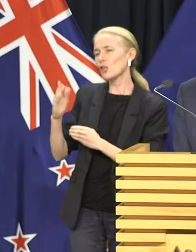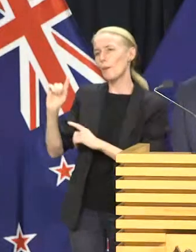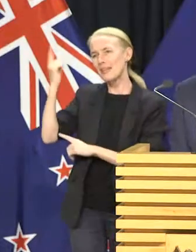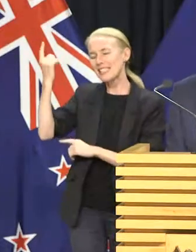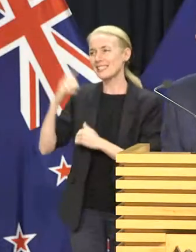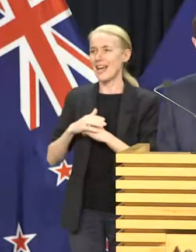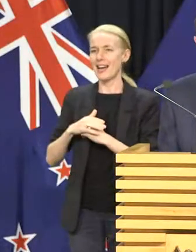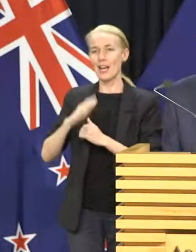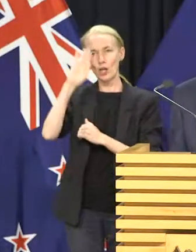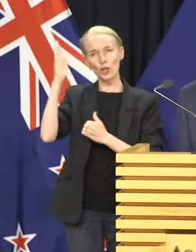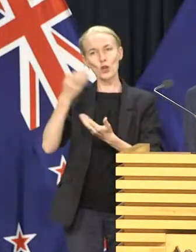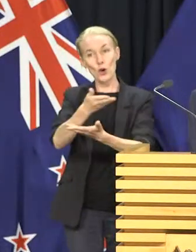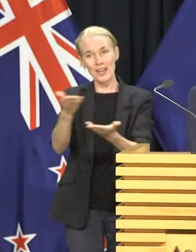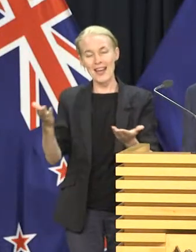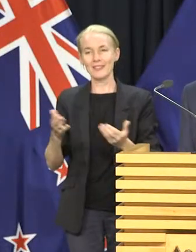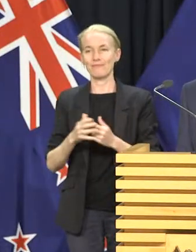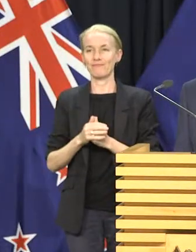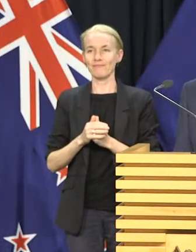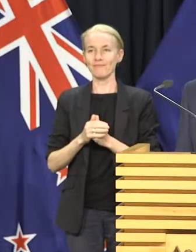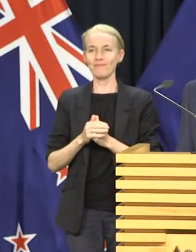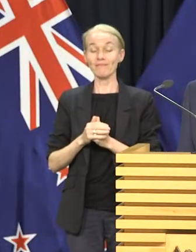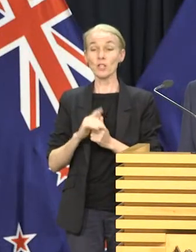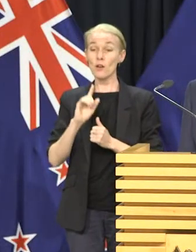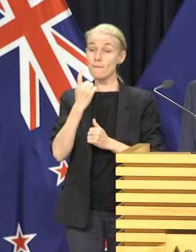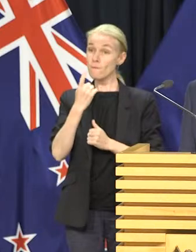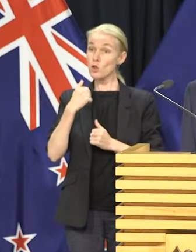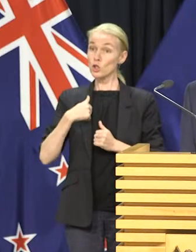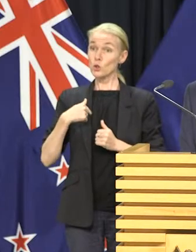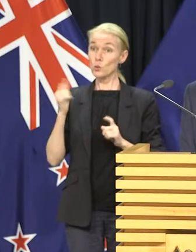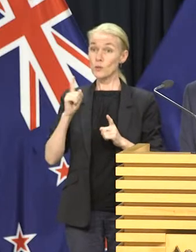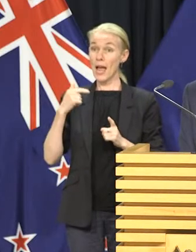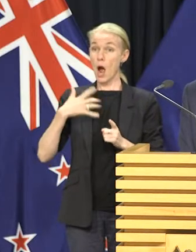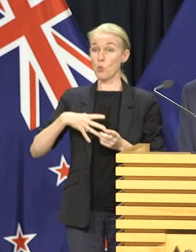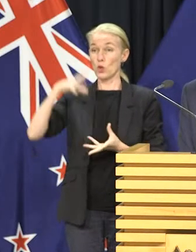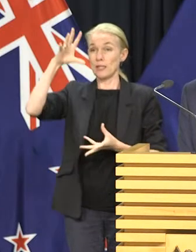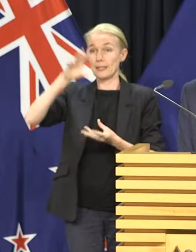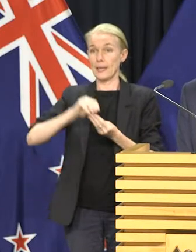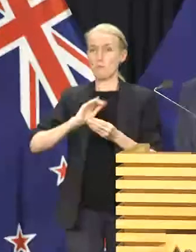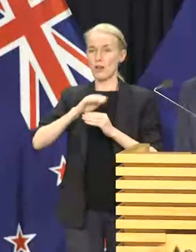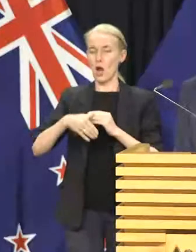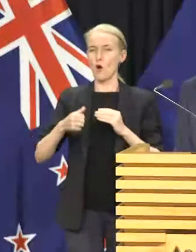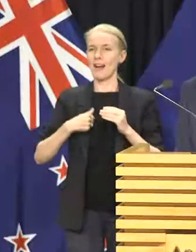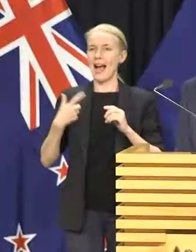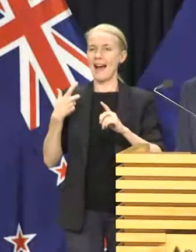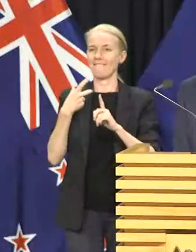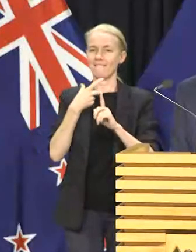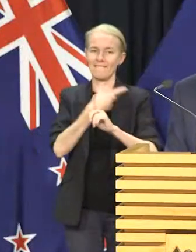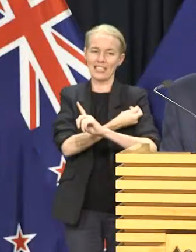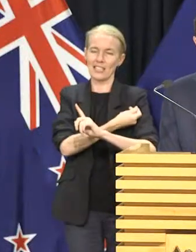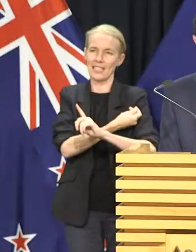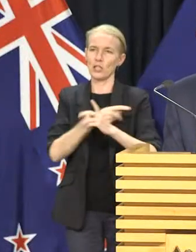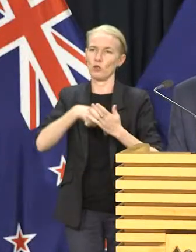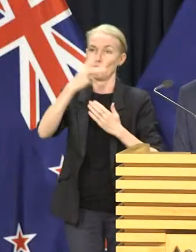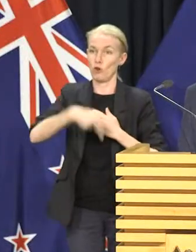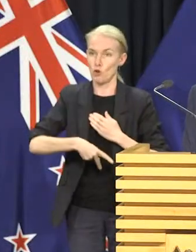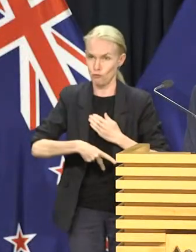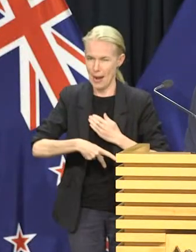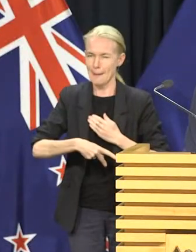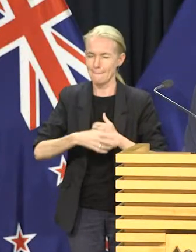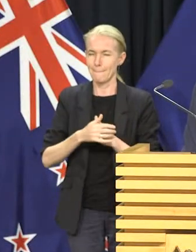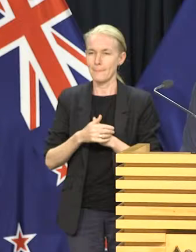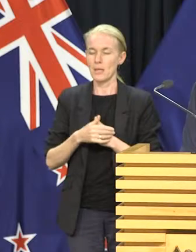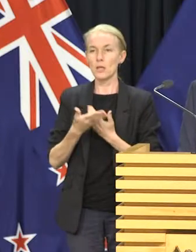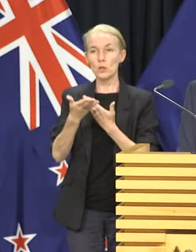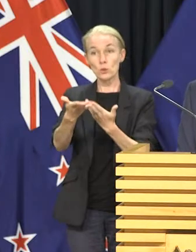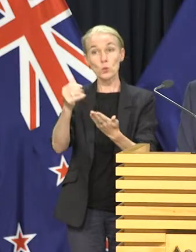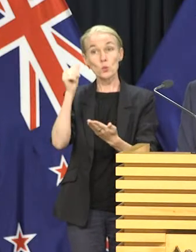like to start today just with a quick overview of key aspects of our vaccine program. As you will know, New Zealand